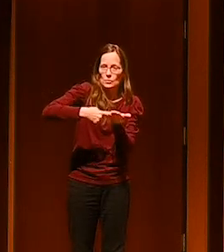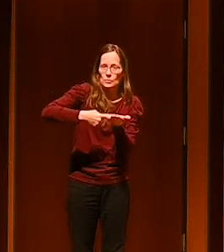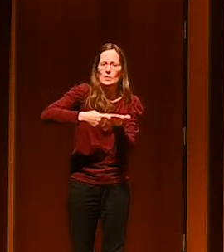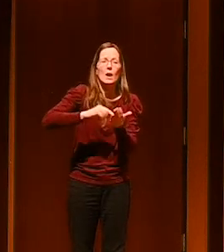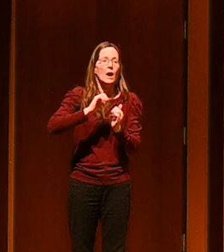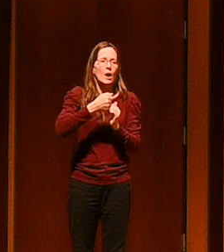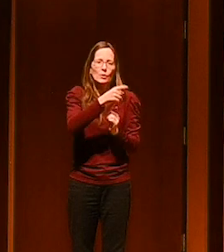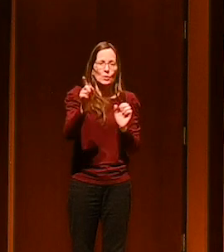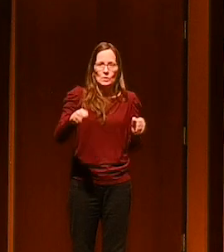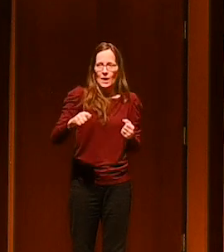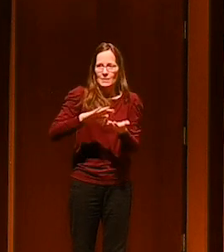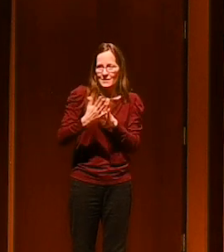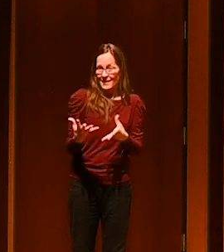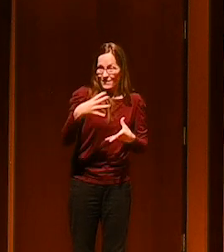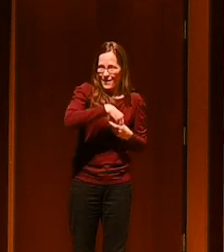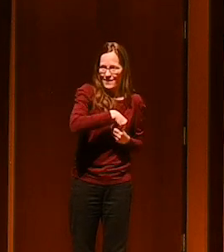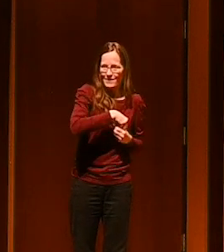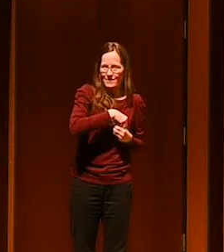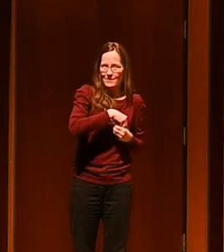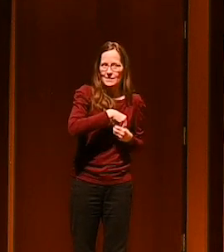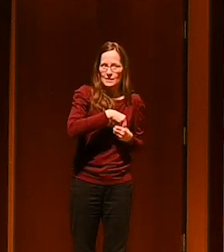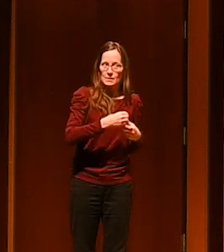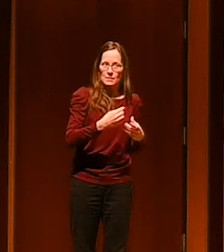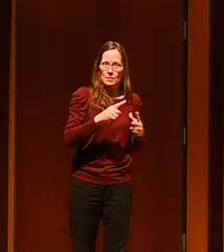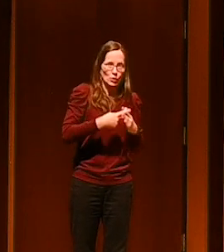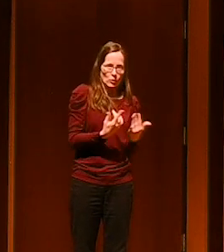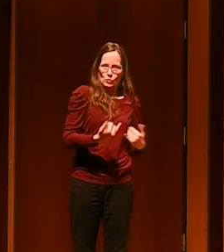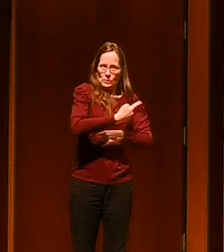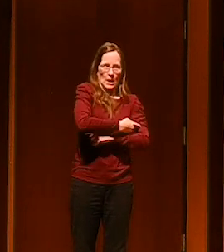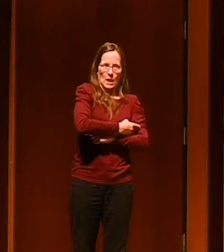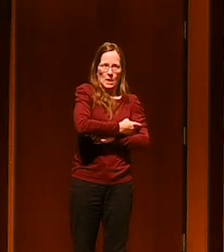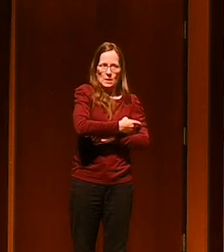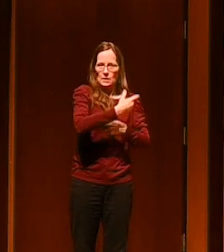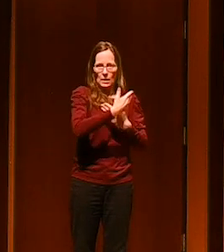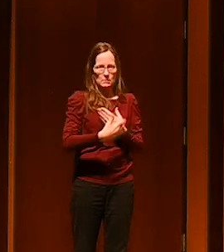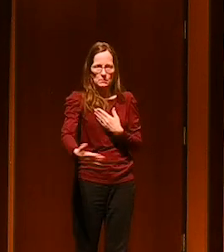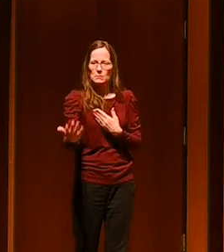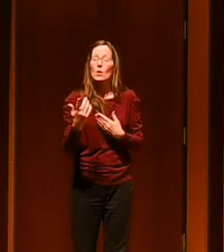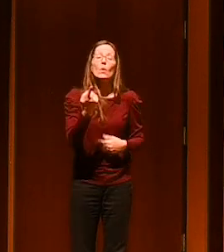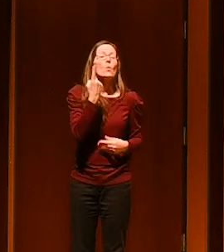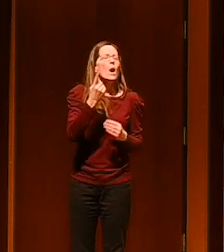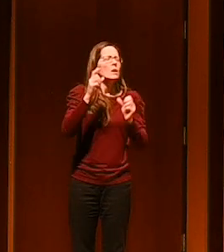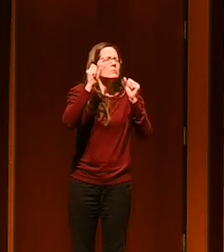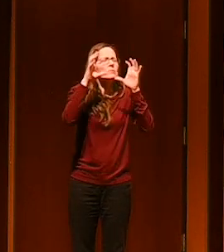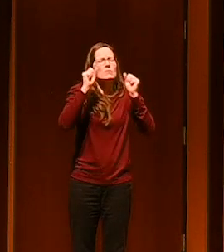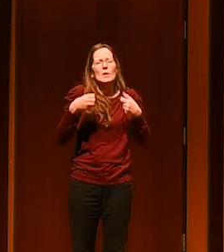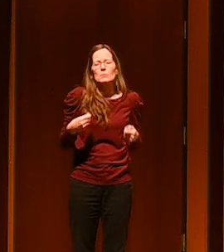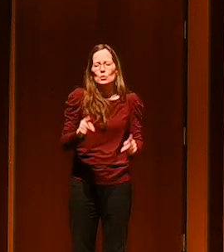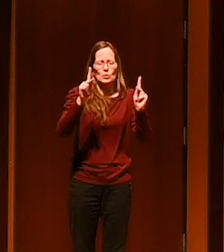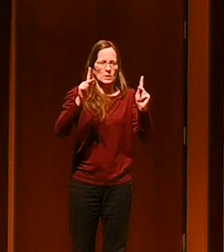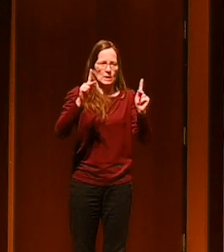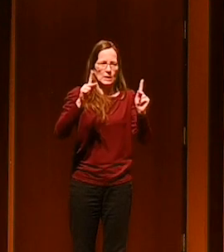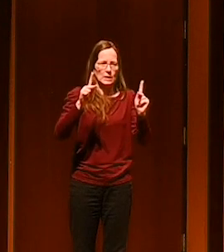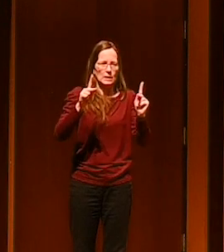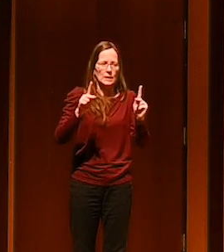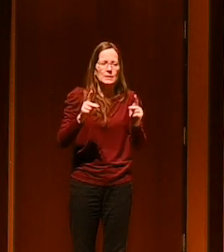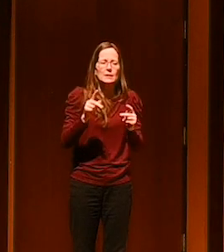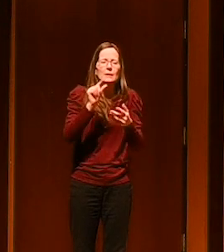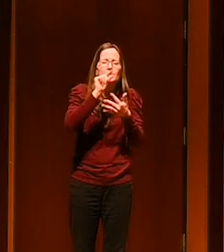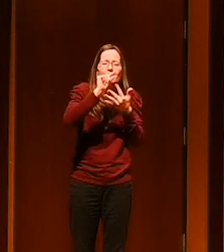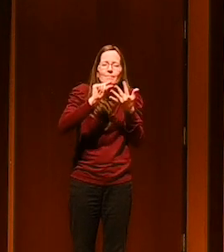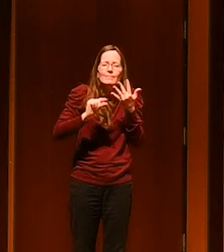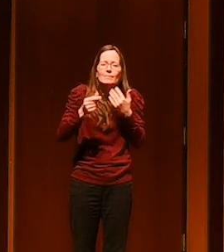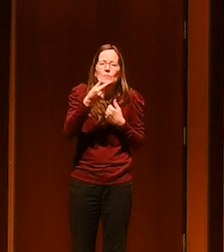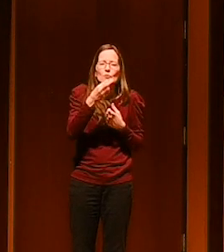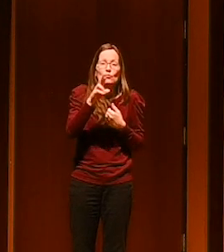from today and moving into the future. So one really amazing opportunity that we have before us is a series of mini grant opportunities for